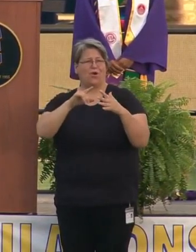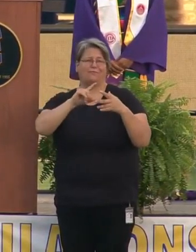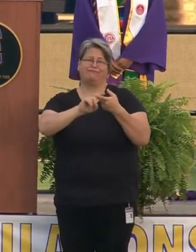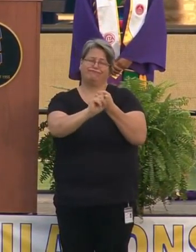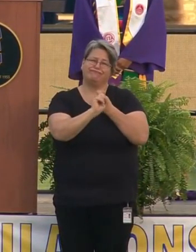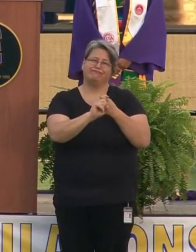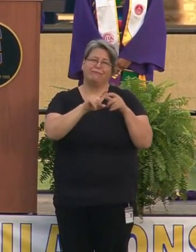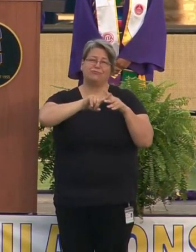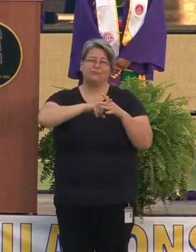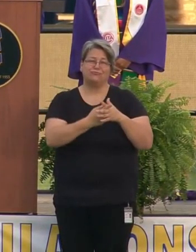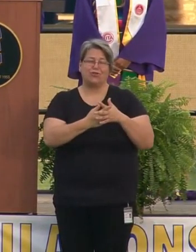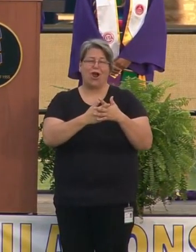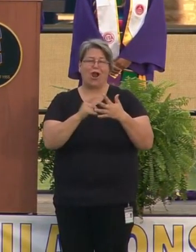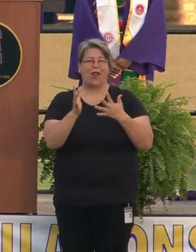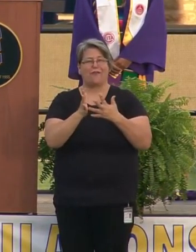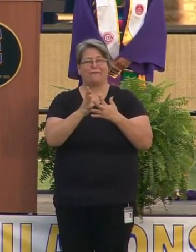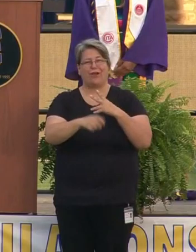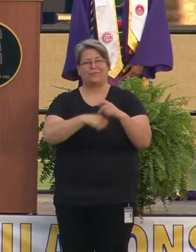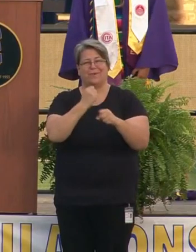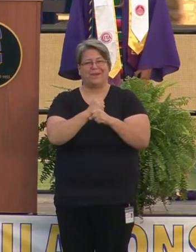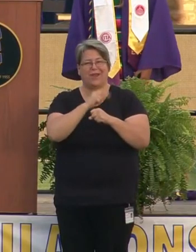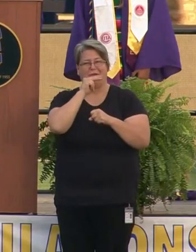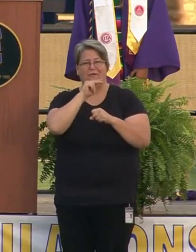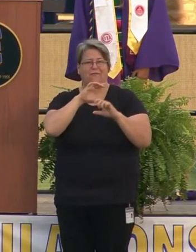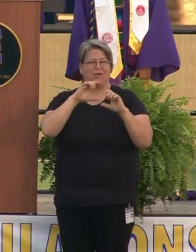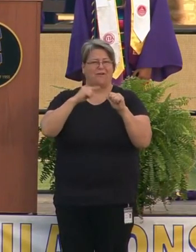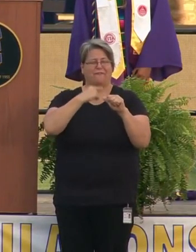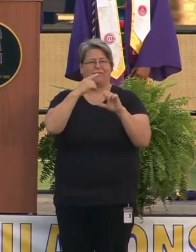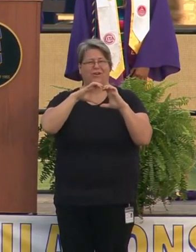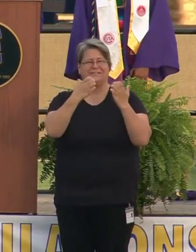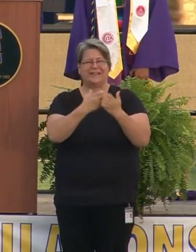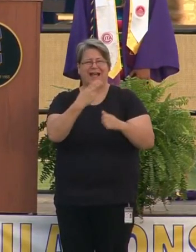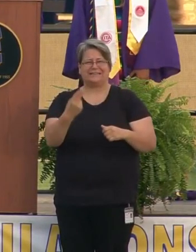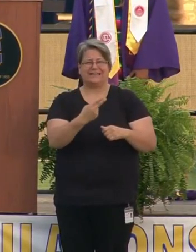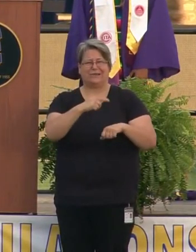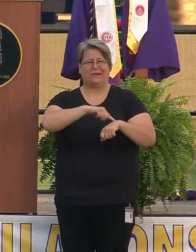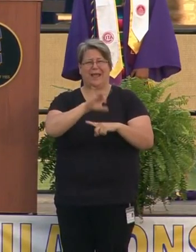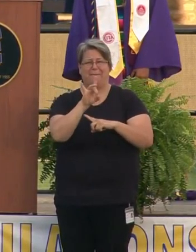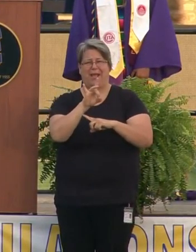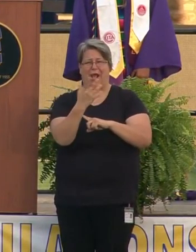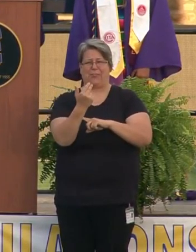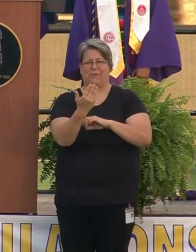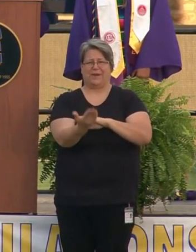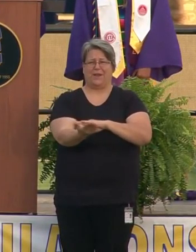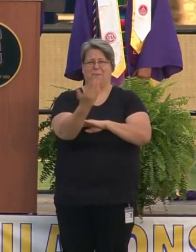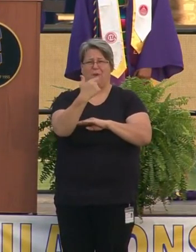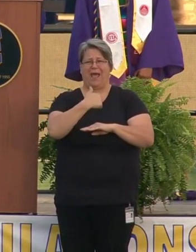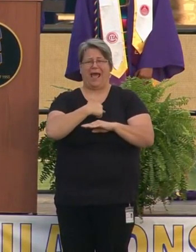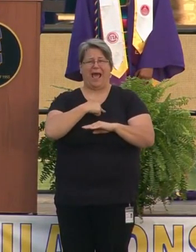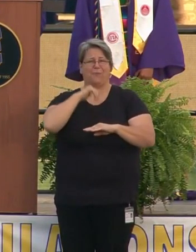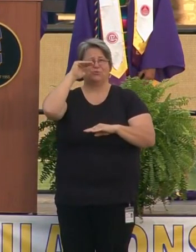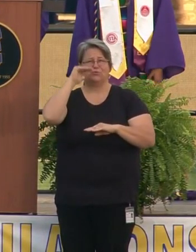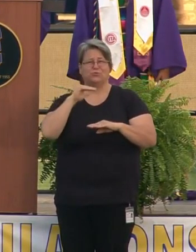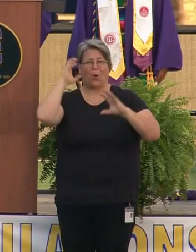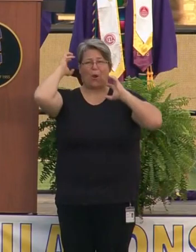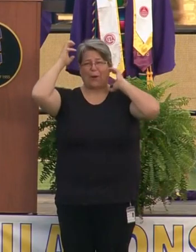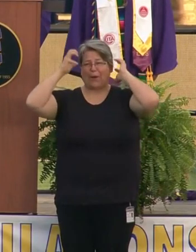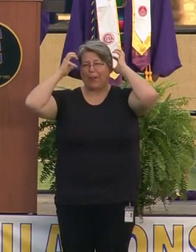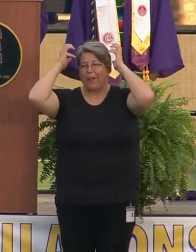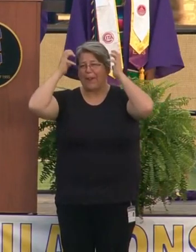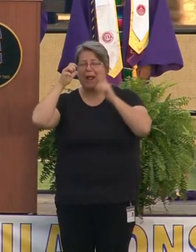year. First period, Pathways Honors US History at 8:13 in the morning. I was just a short, curly-haired